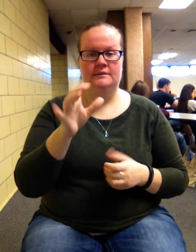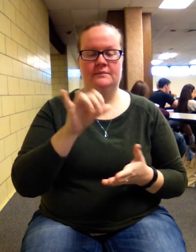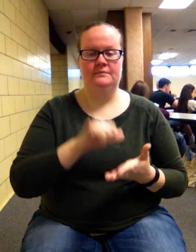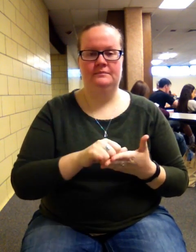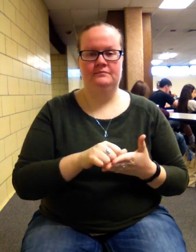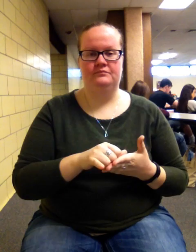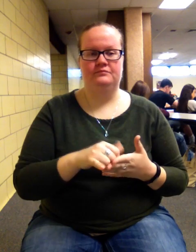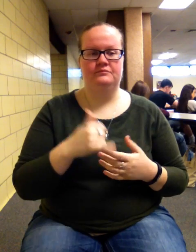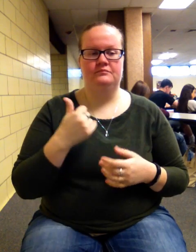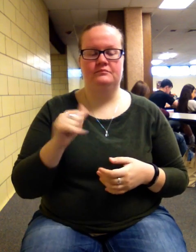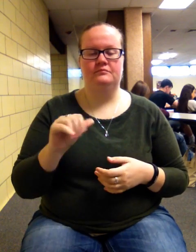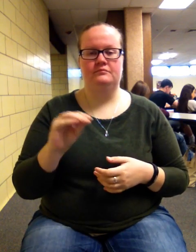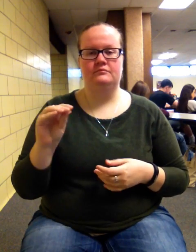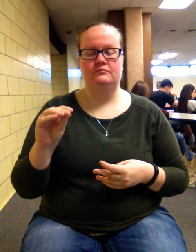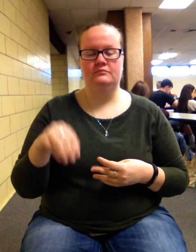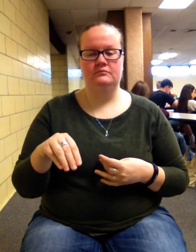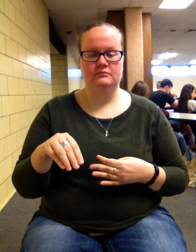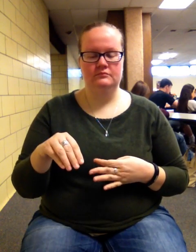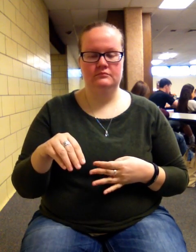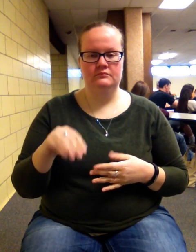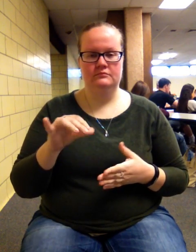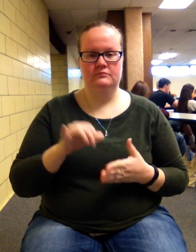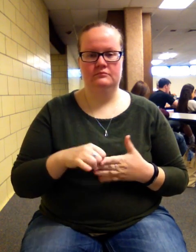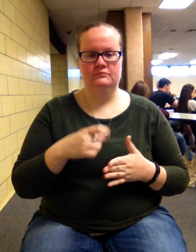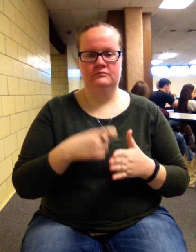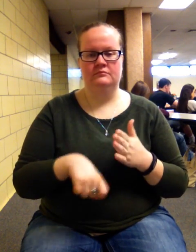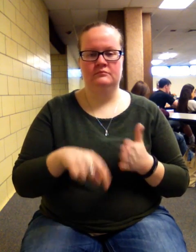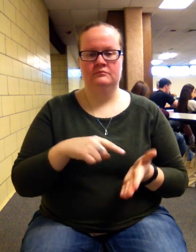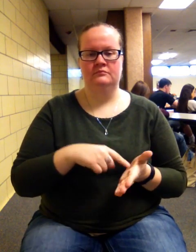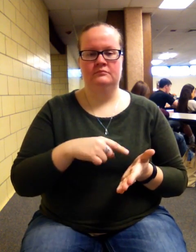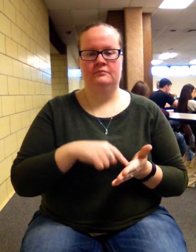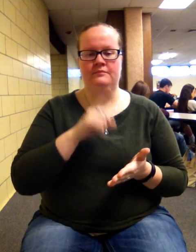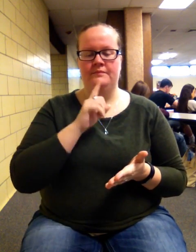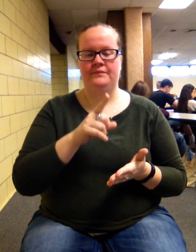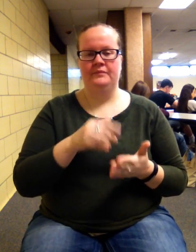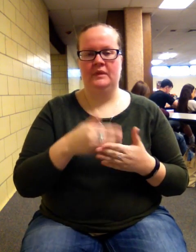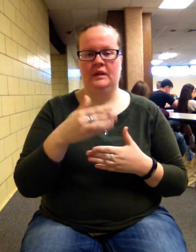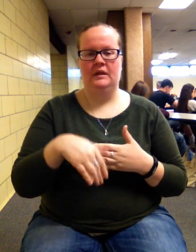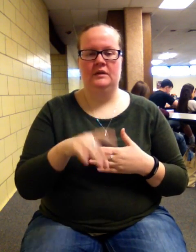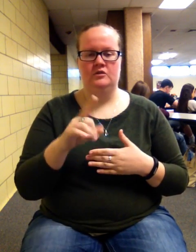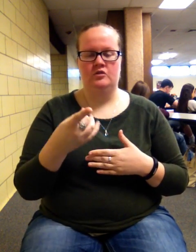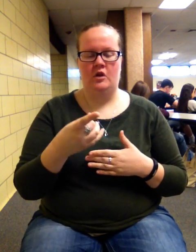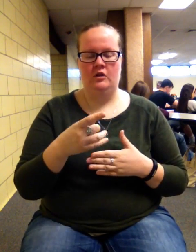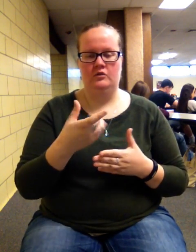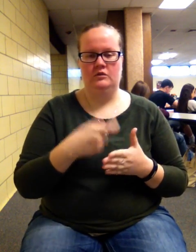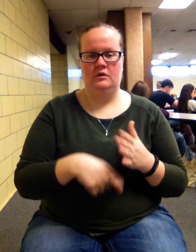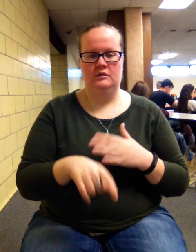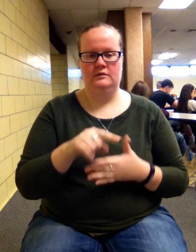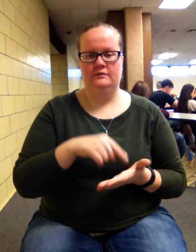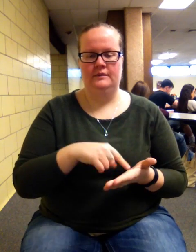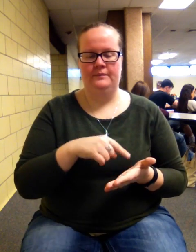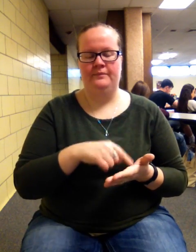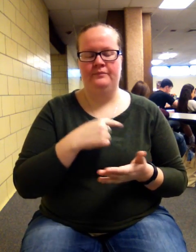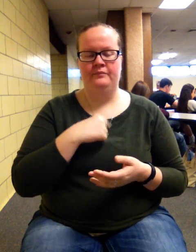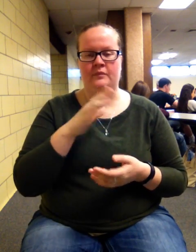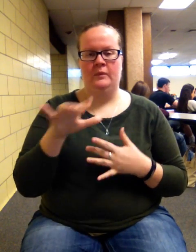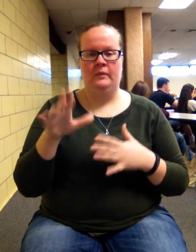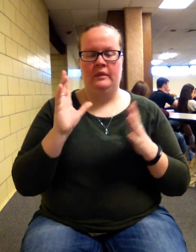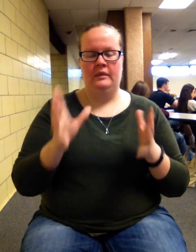10%, that cost of debt is our next dollar cost of debt, I'm going to leave that the